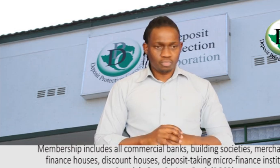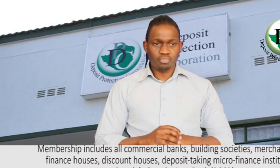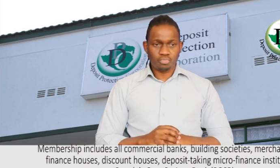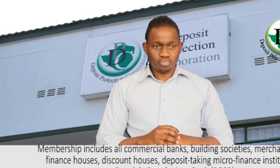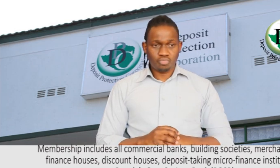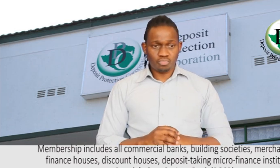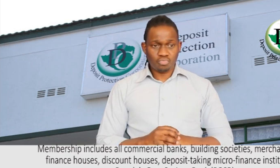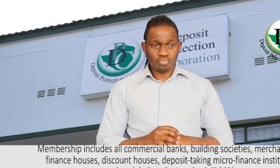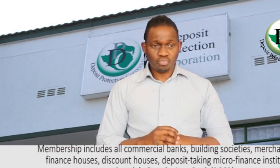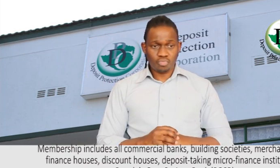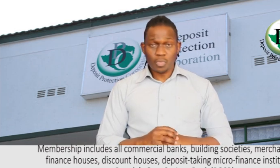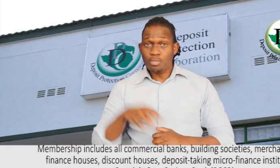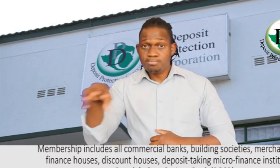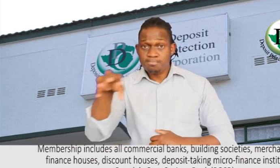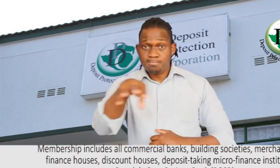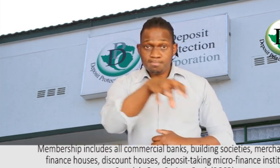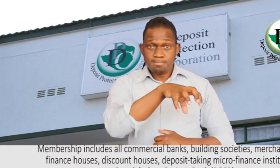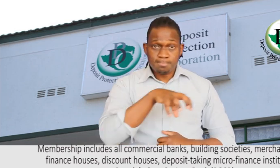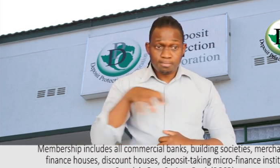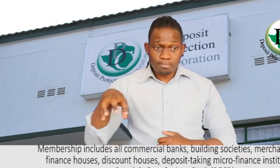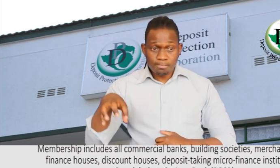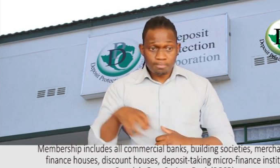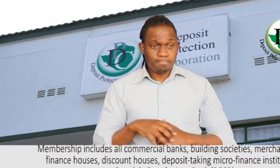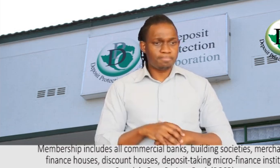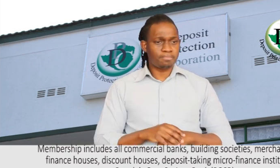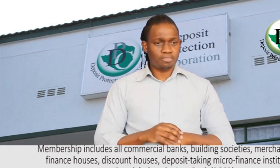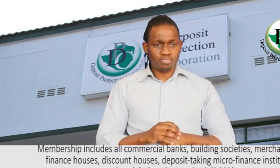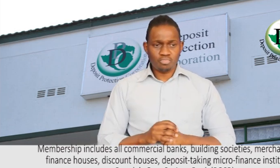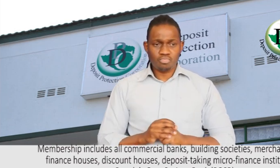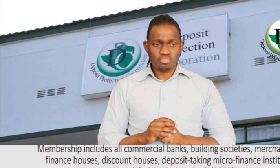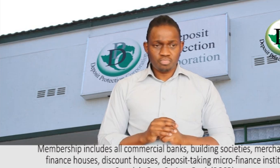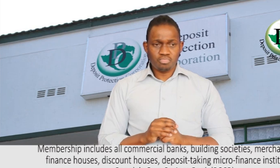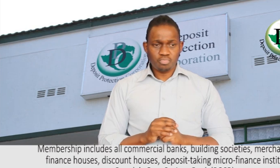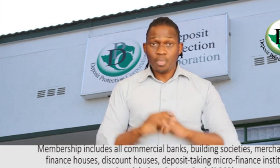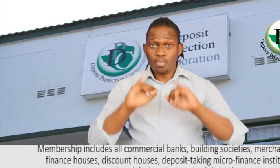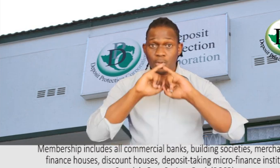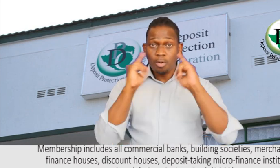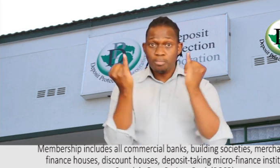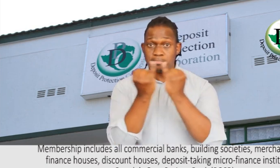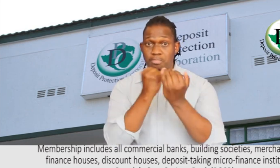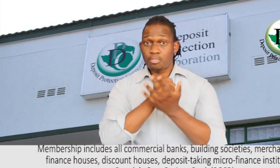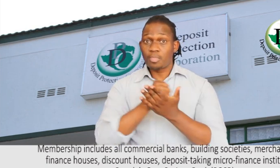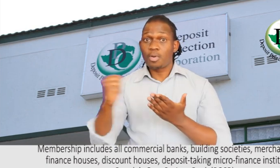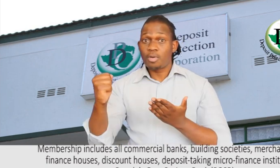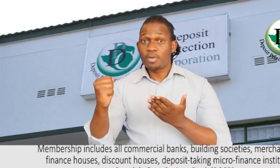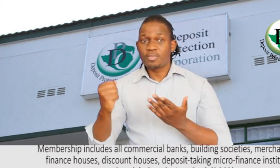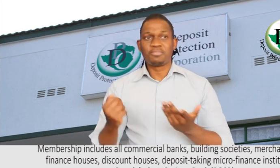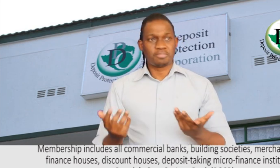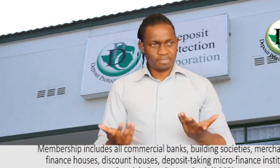Membership includes all commercial banks, building societies, merchant banks, finance houses,